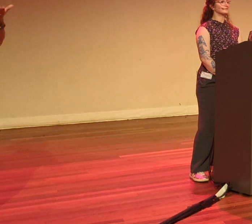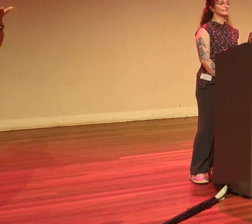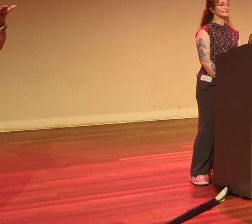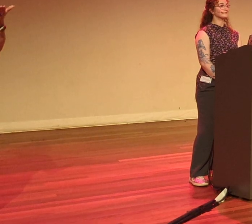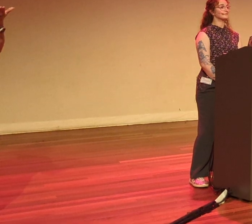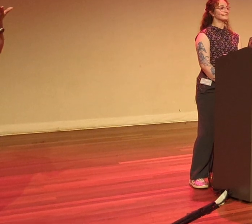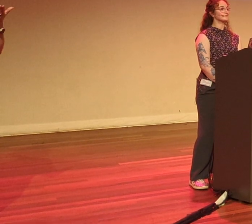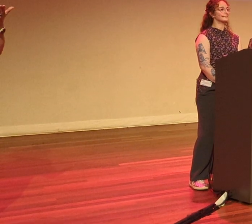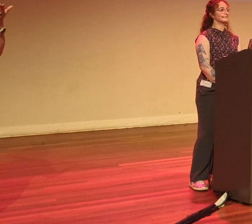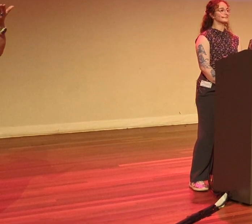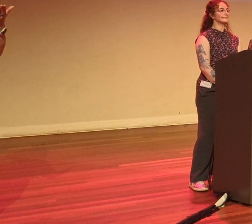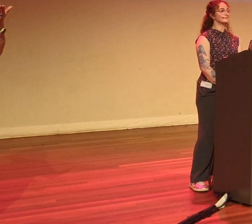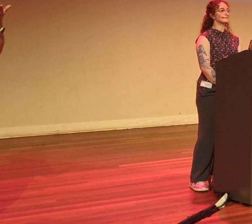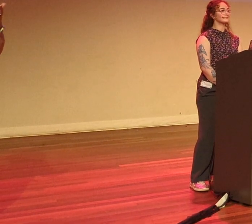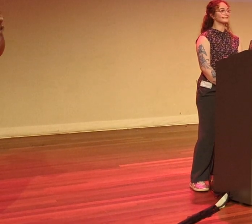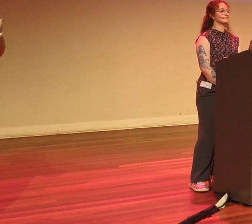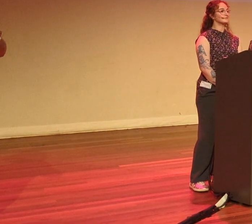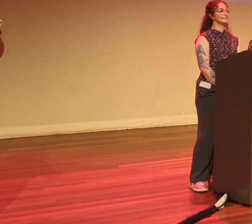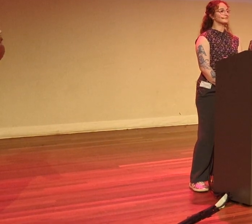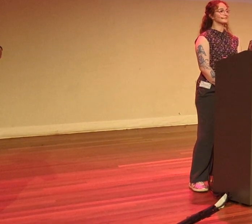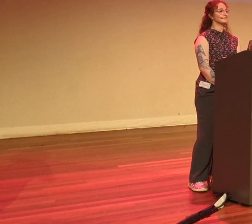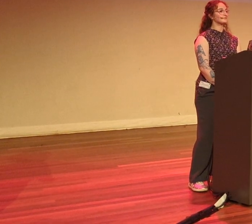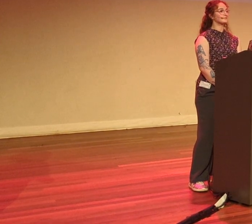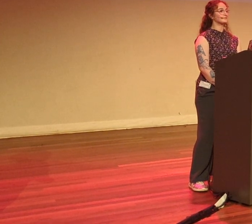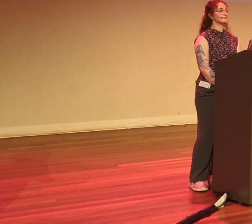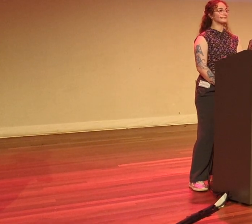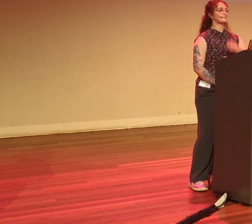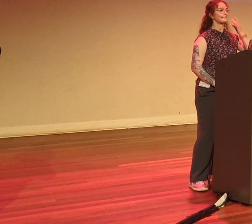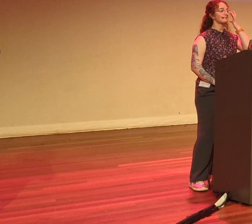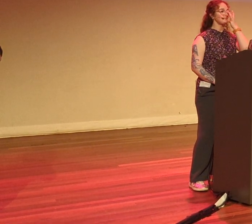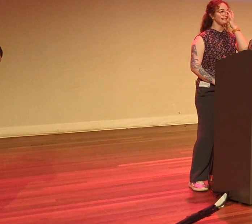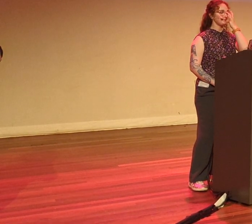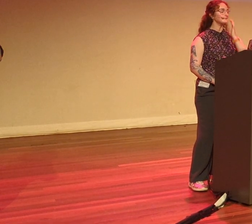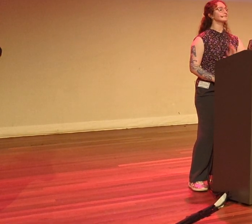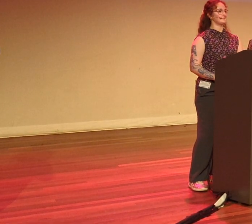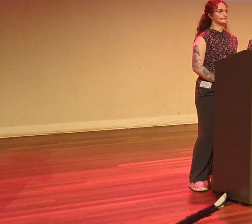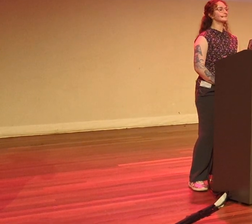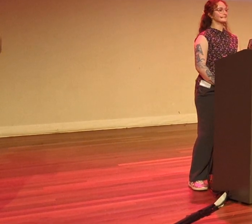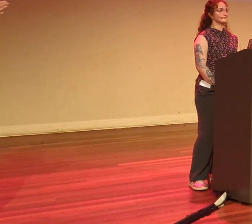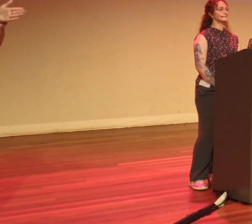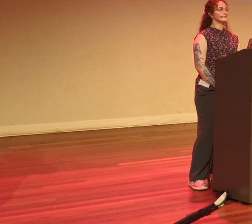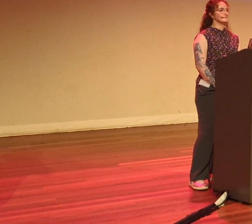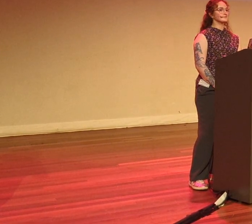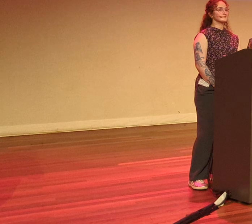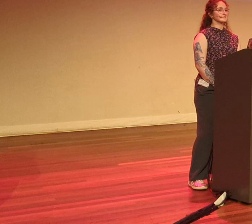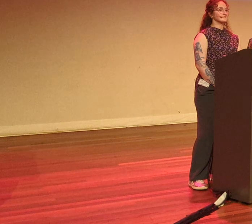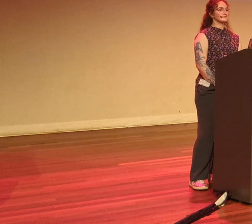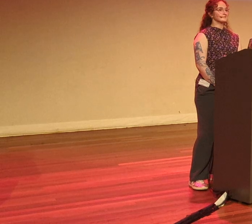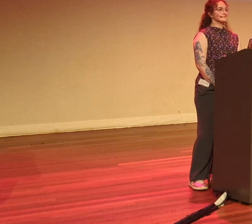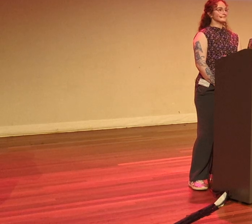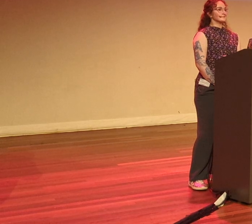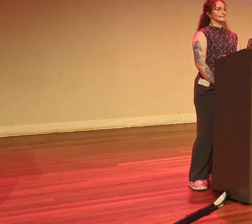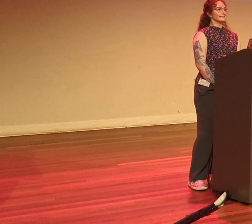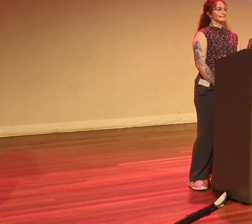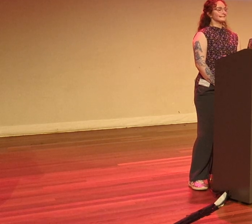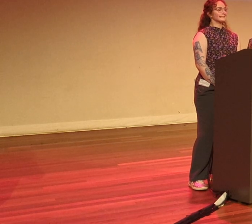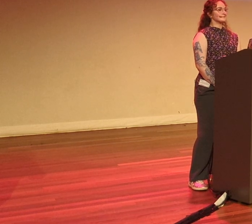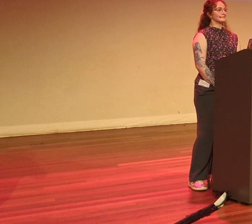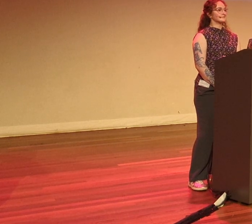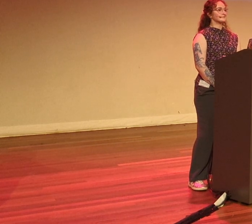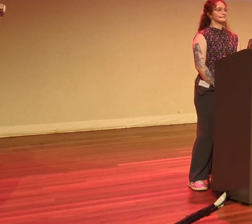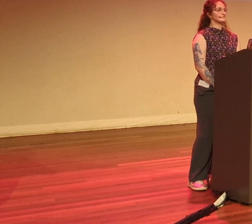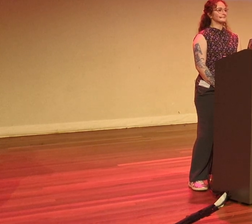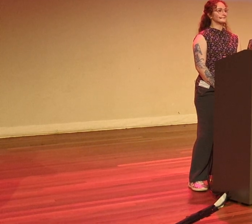useful this tool would be for researchers in multimodality of on individual corpora,